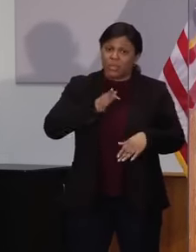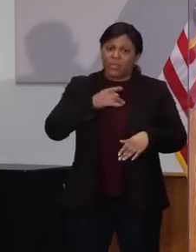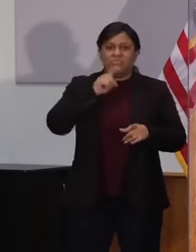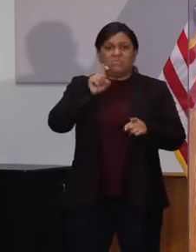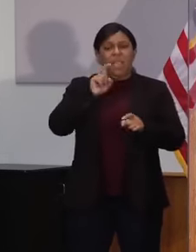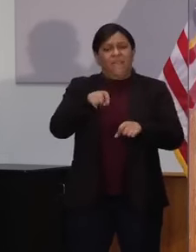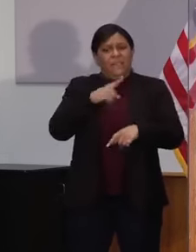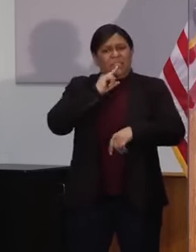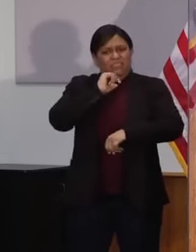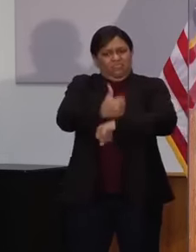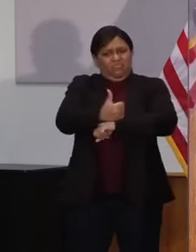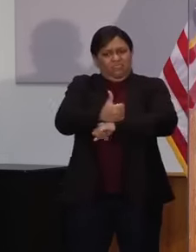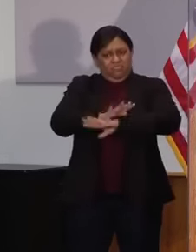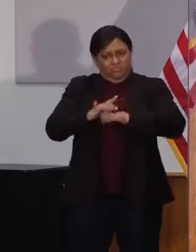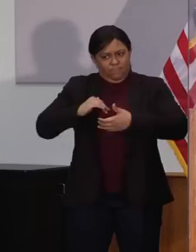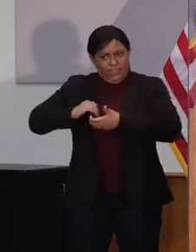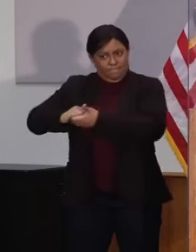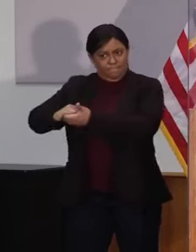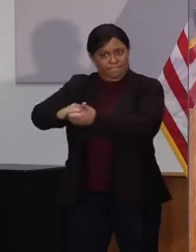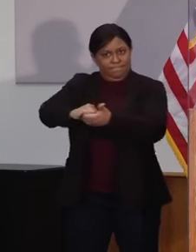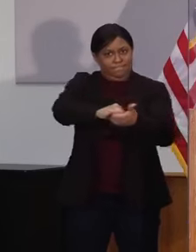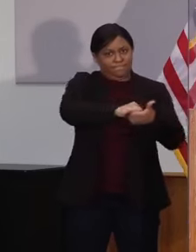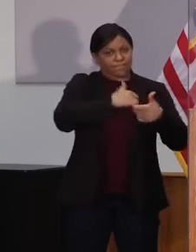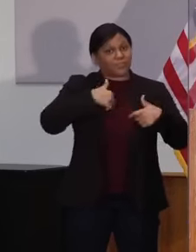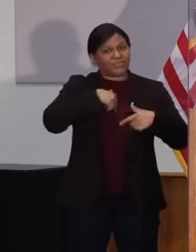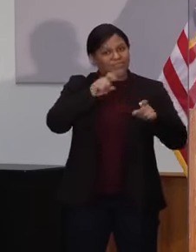most forward-looking plan that we can put together. And that time